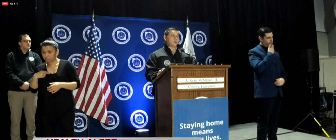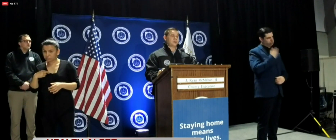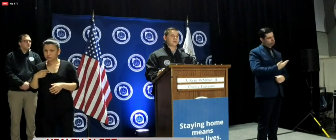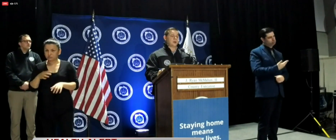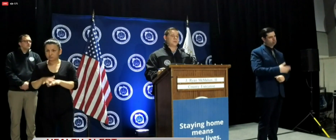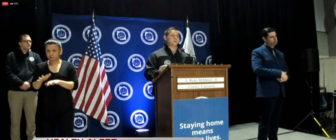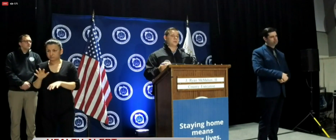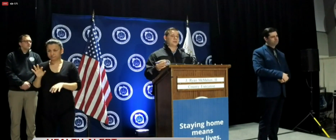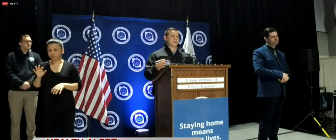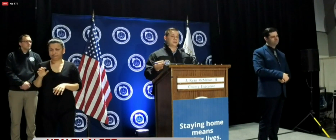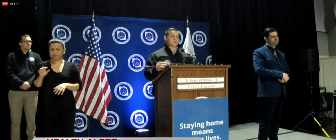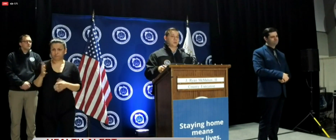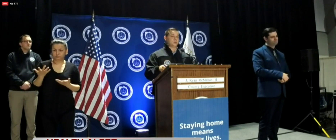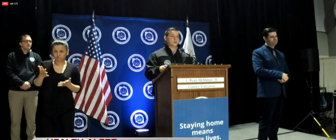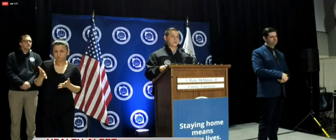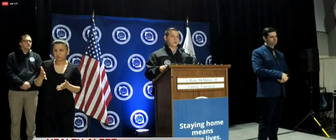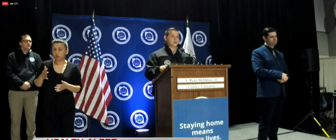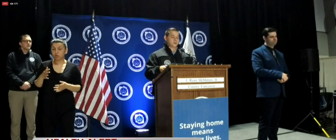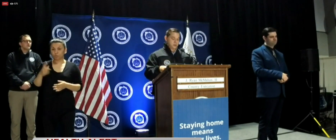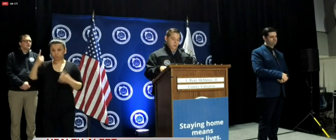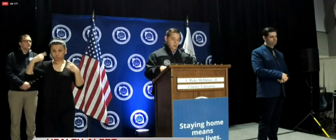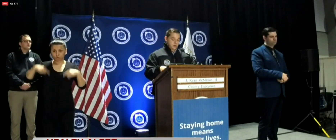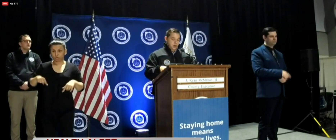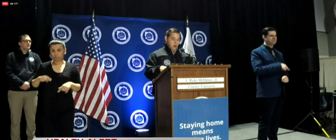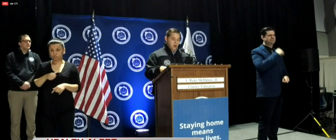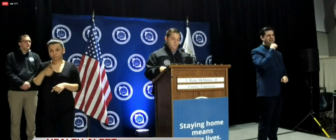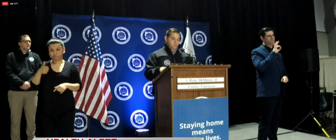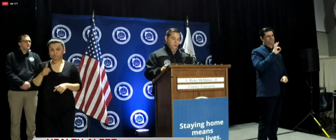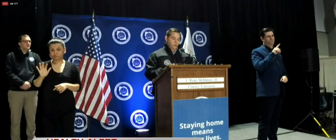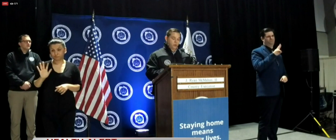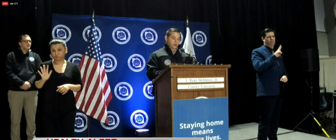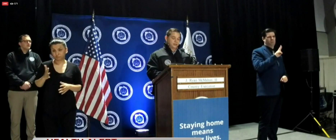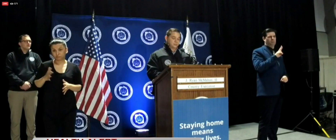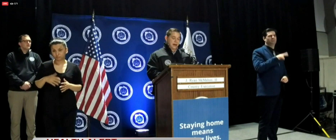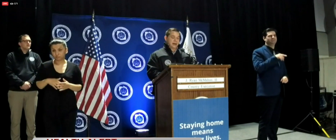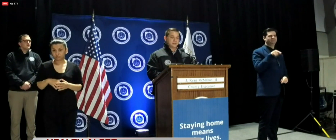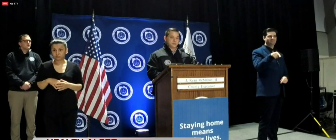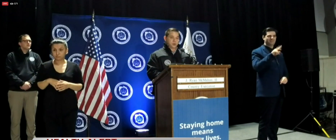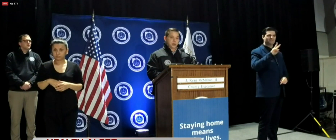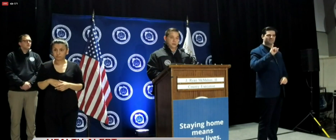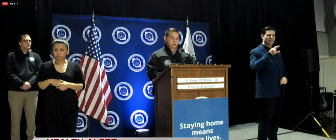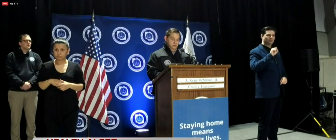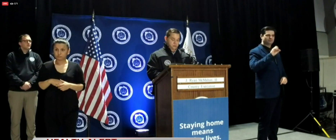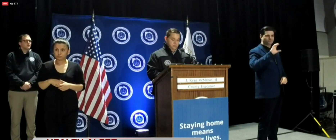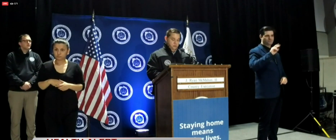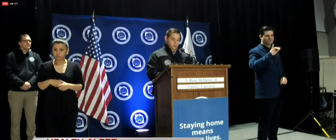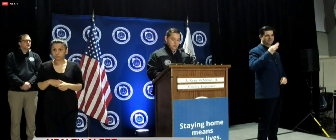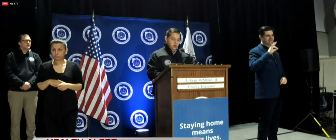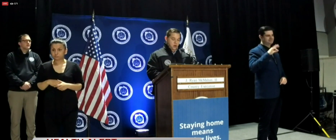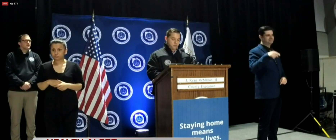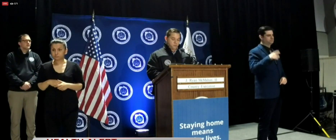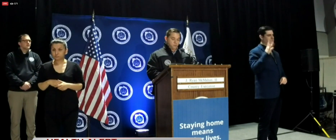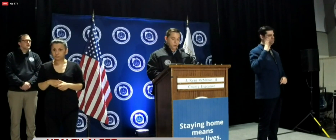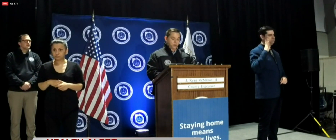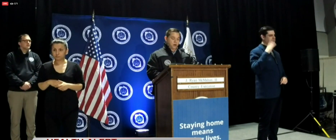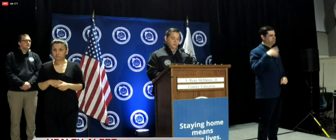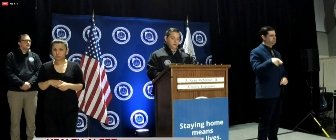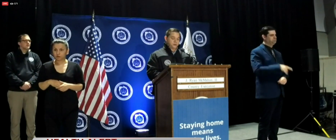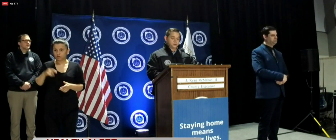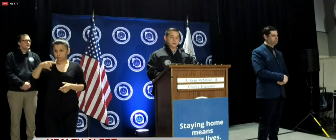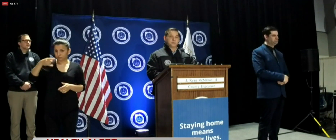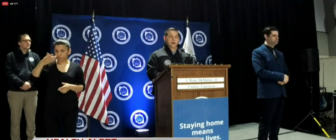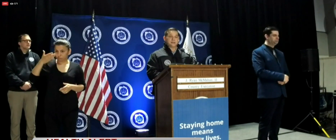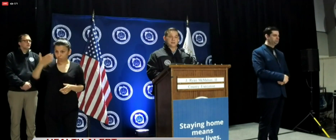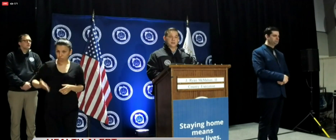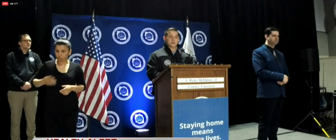worse. That's why people need to take this really, really seriously. But when we look at some positive trends, more